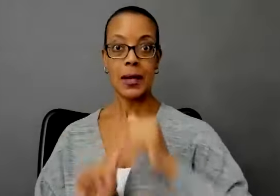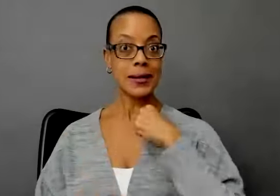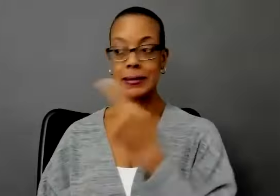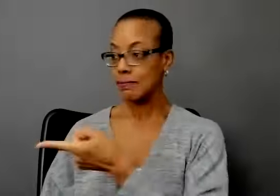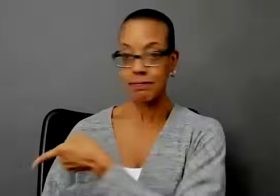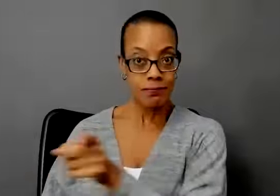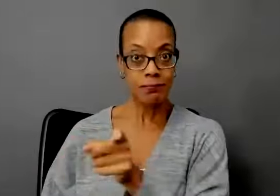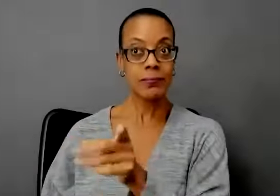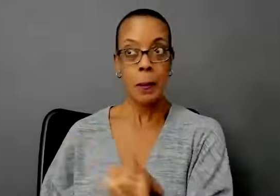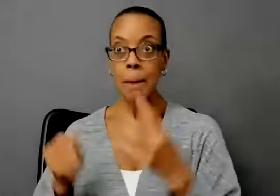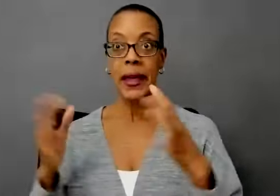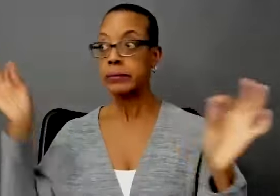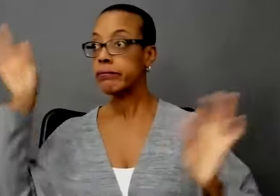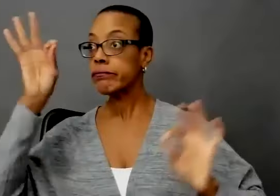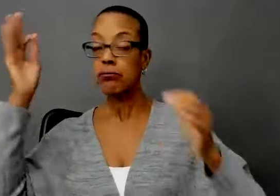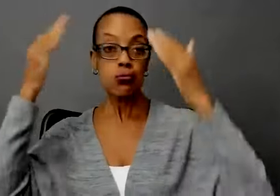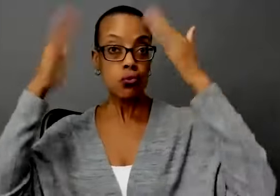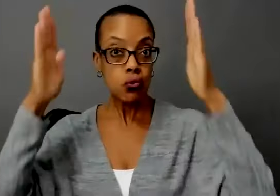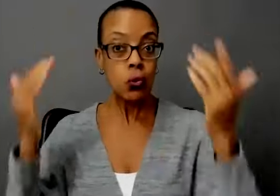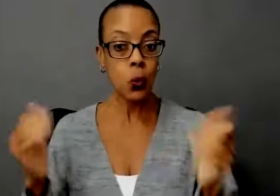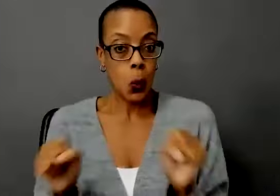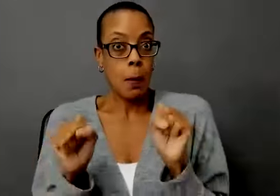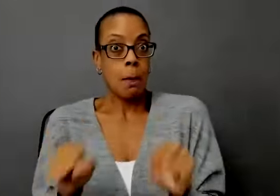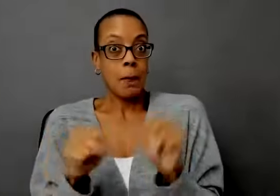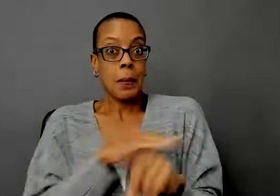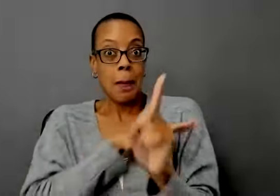to be unaware and the potential penalties for breaching.